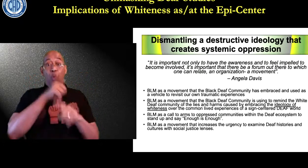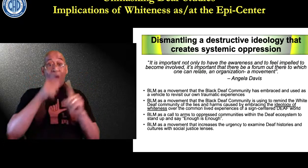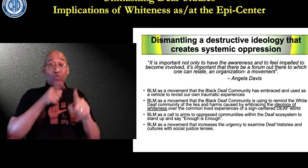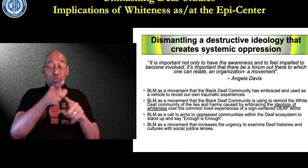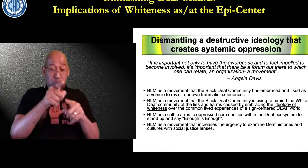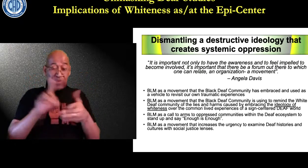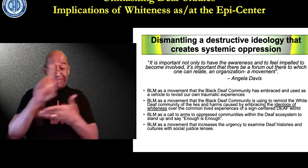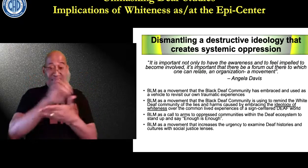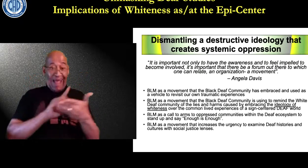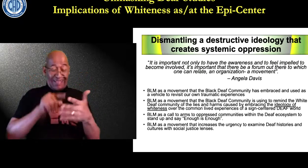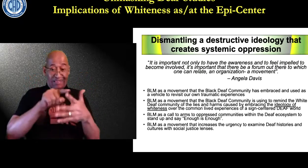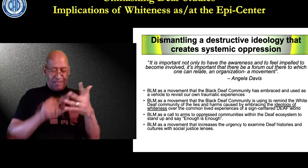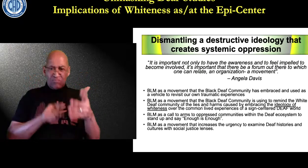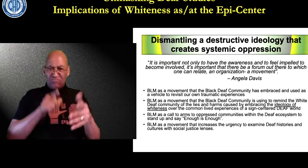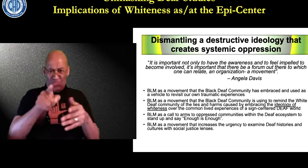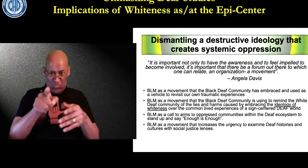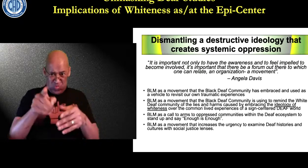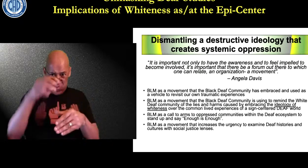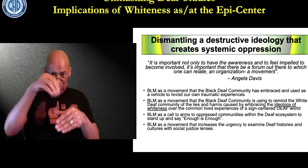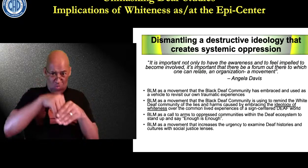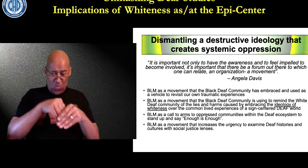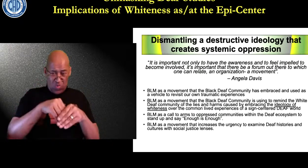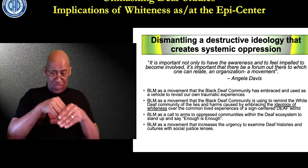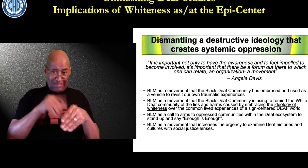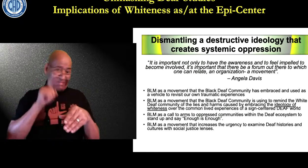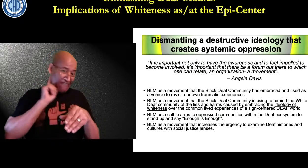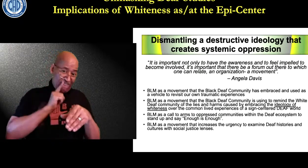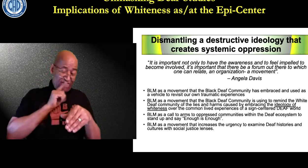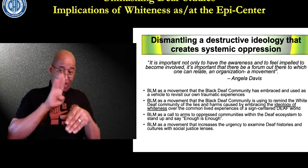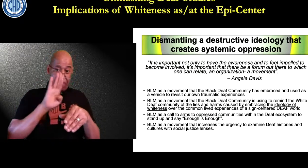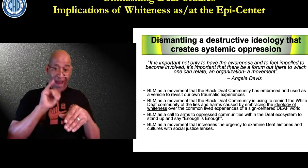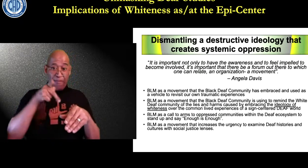Literally just trying to shun us out. And then